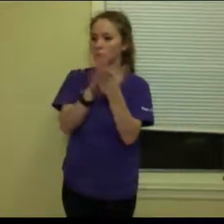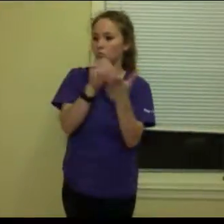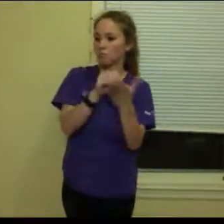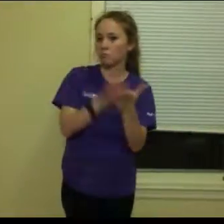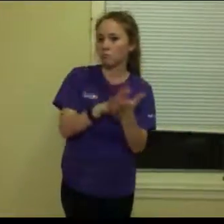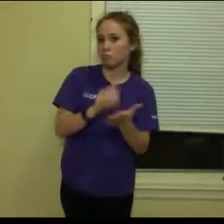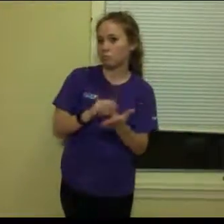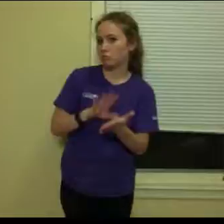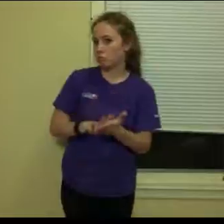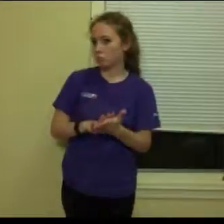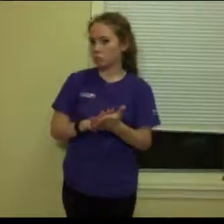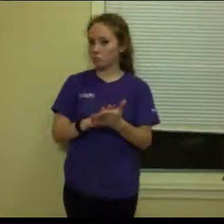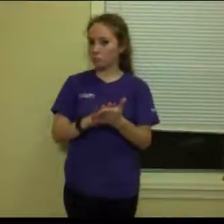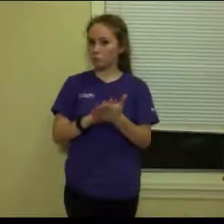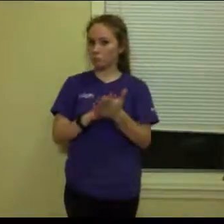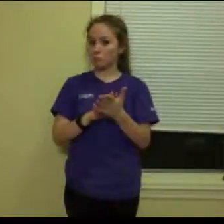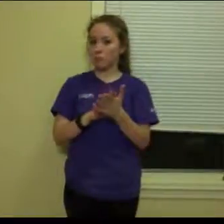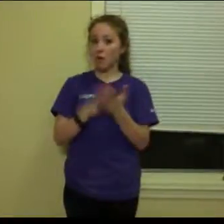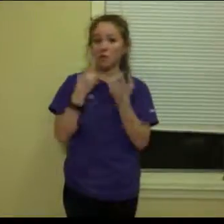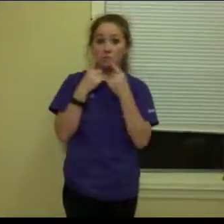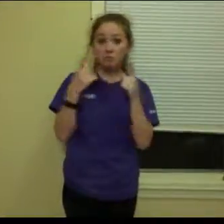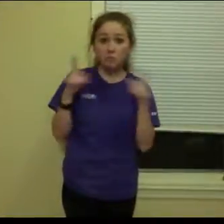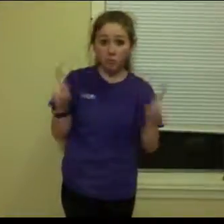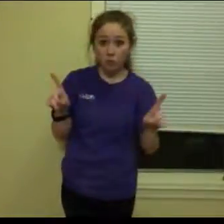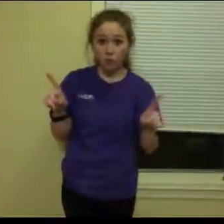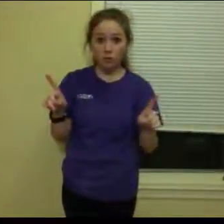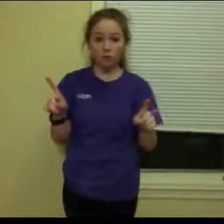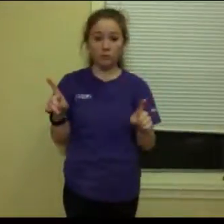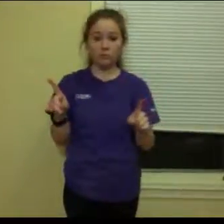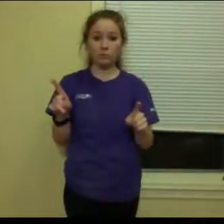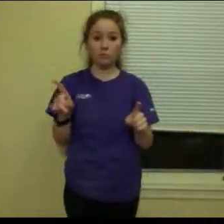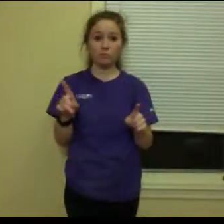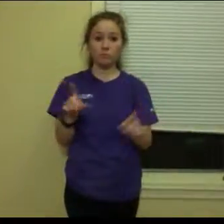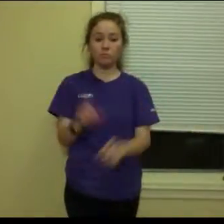What would they write down about it and observe?